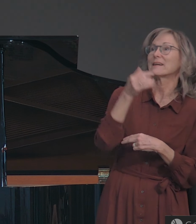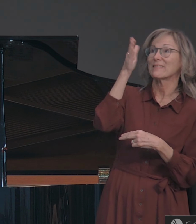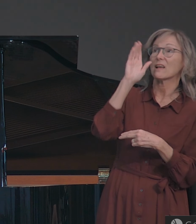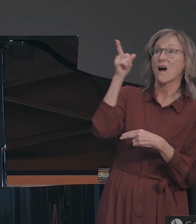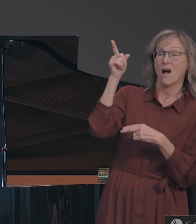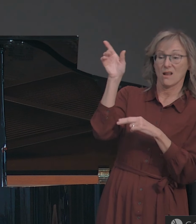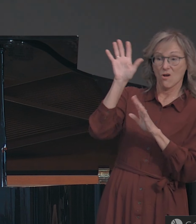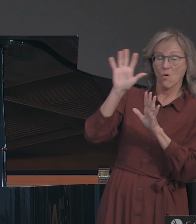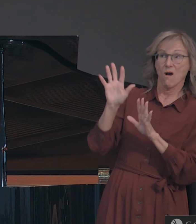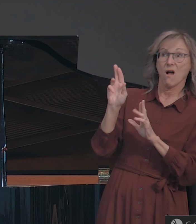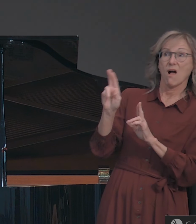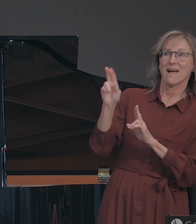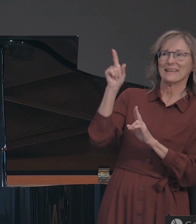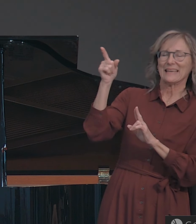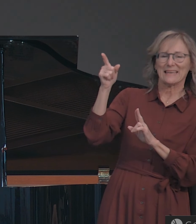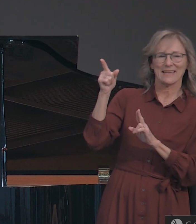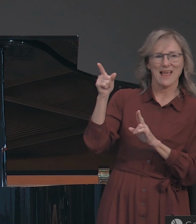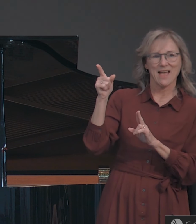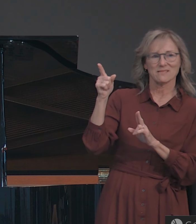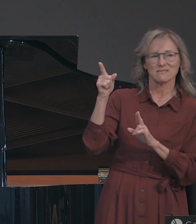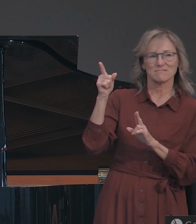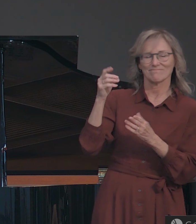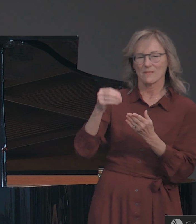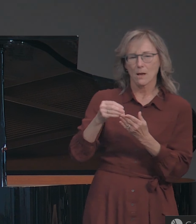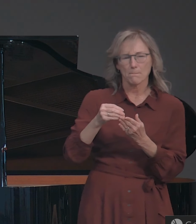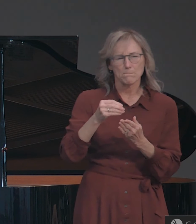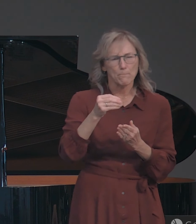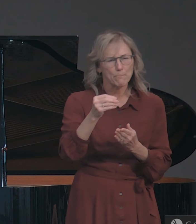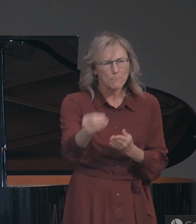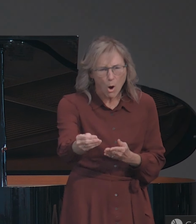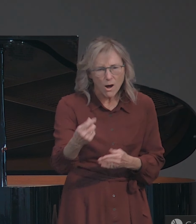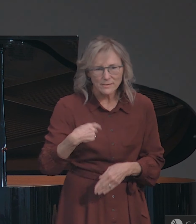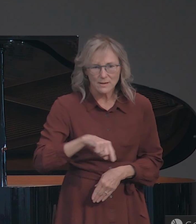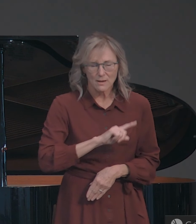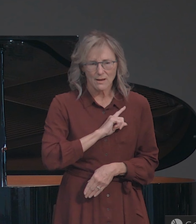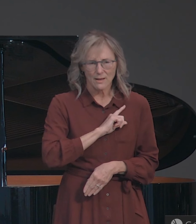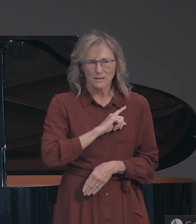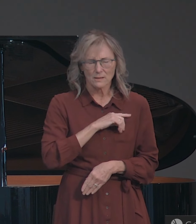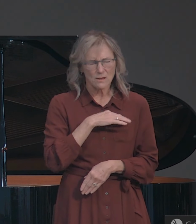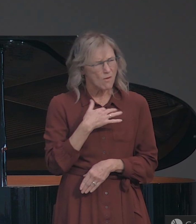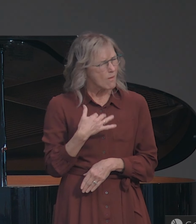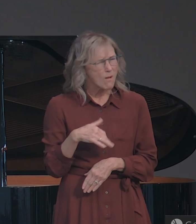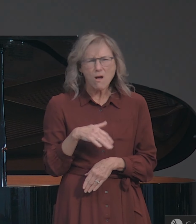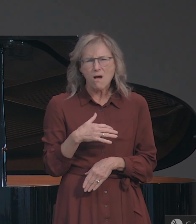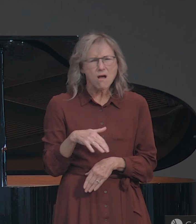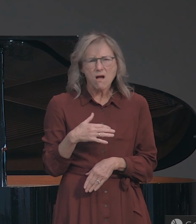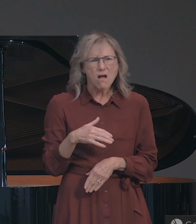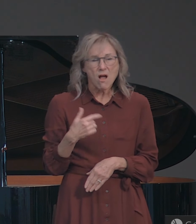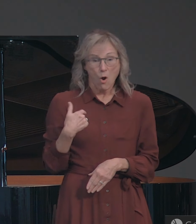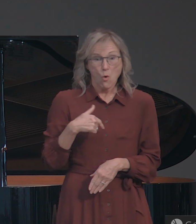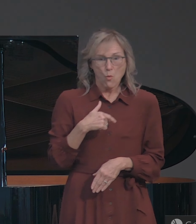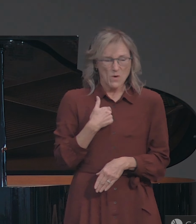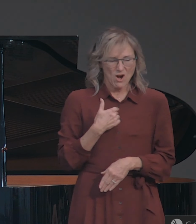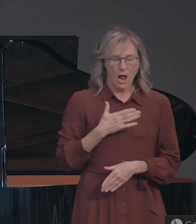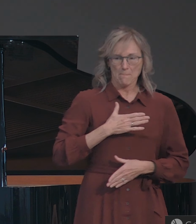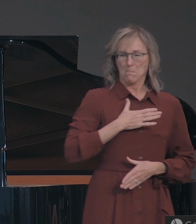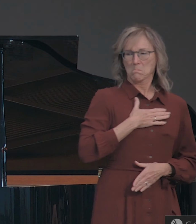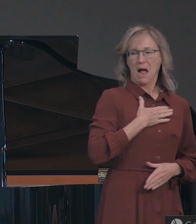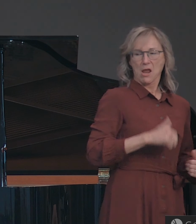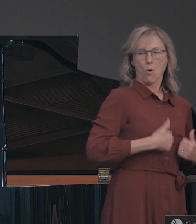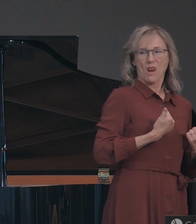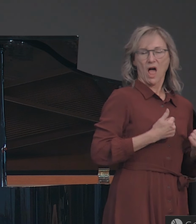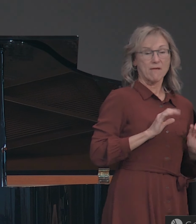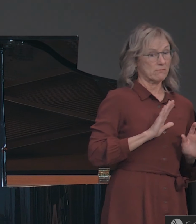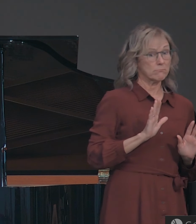fear has purchased us. That means we're not our own. He loves